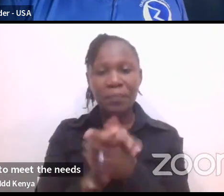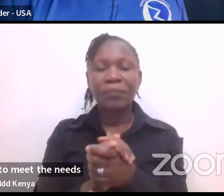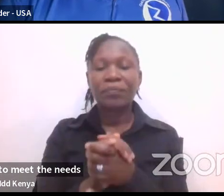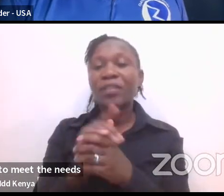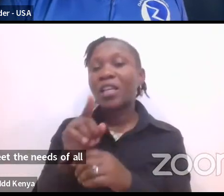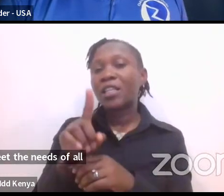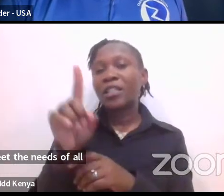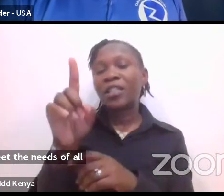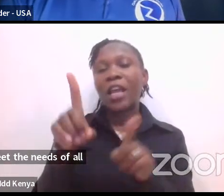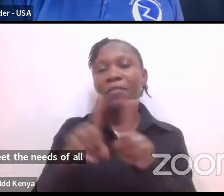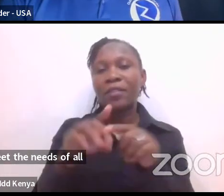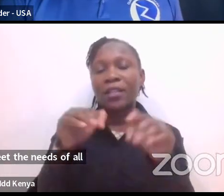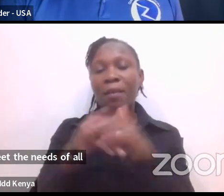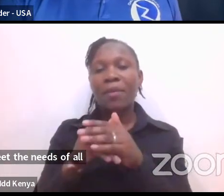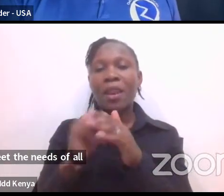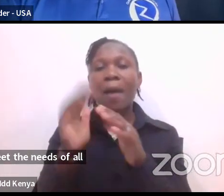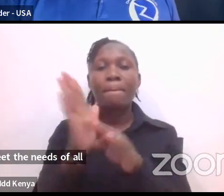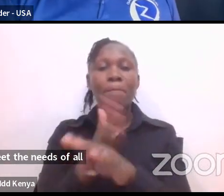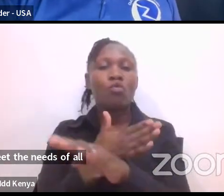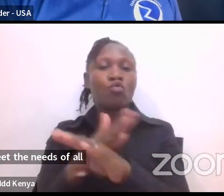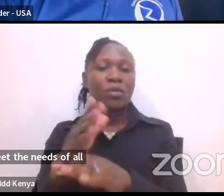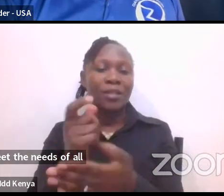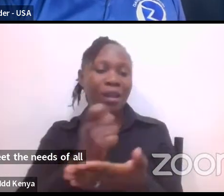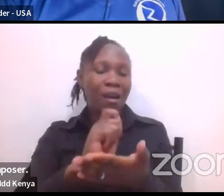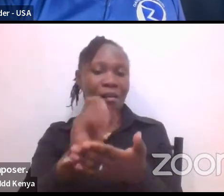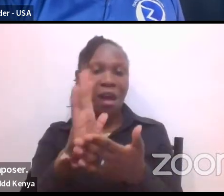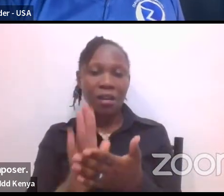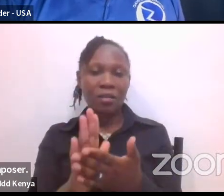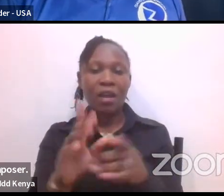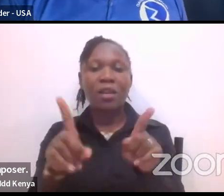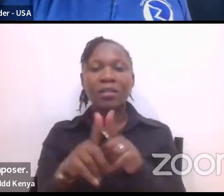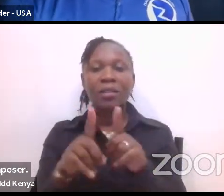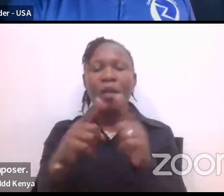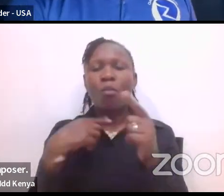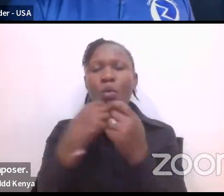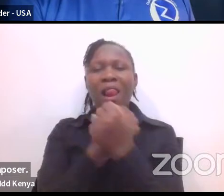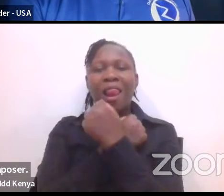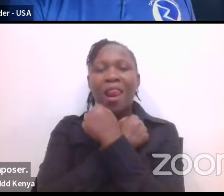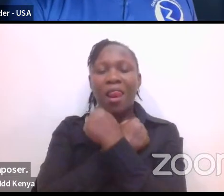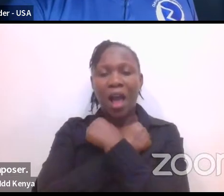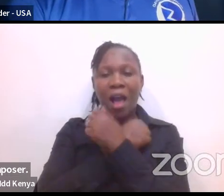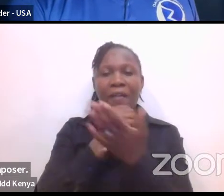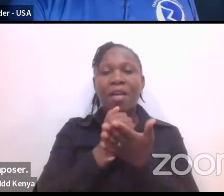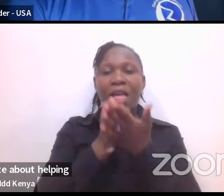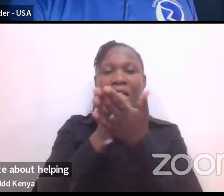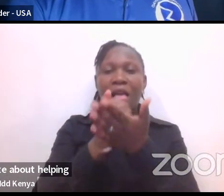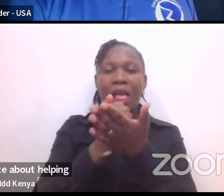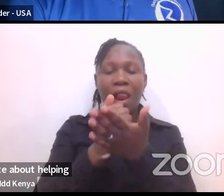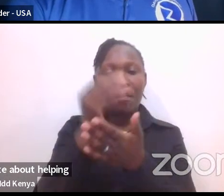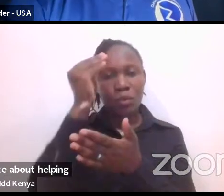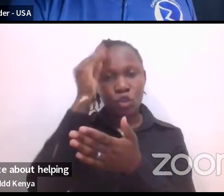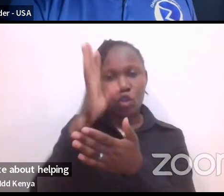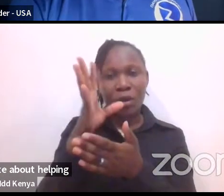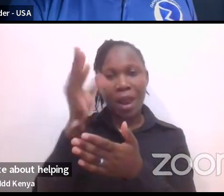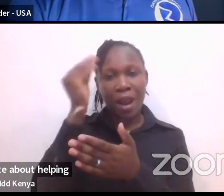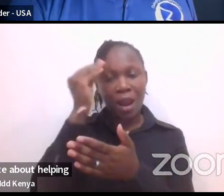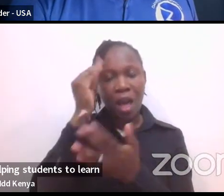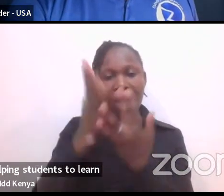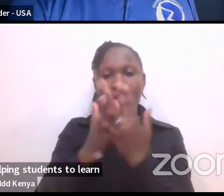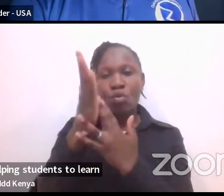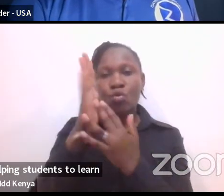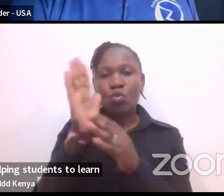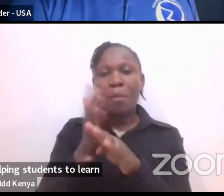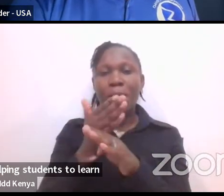a music composer and performer who is passionate about helping students to learn through music. Welcome,